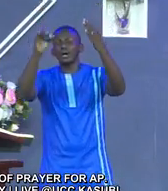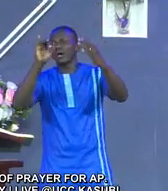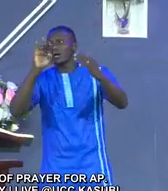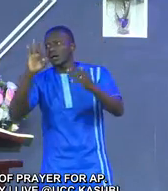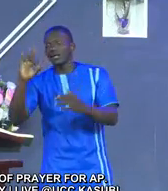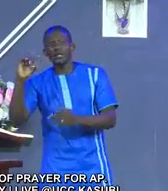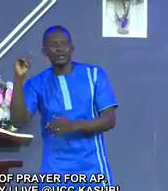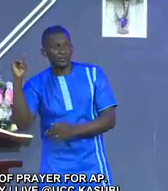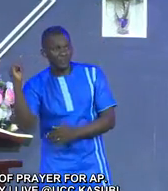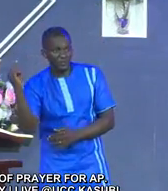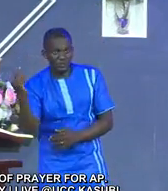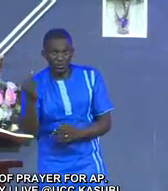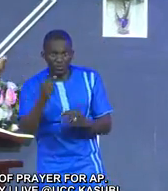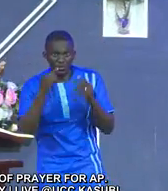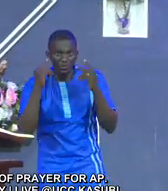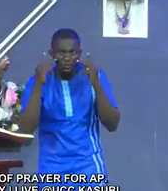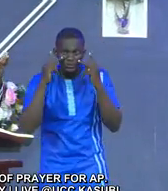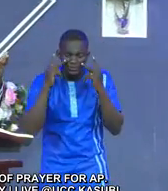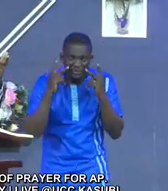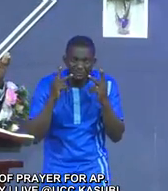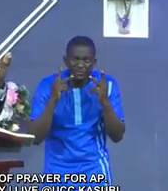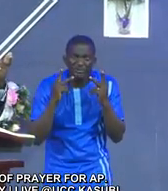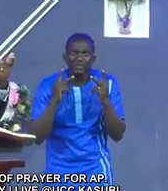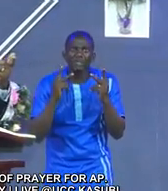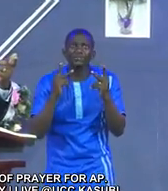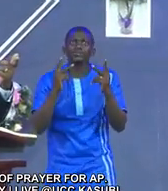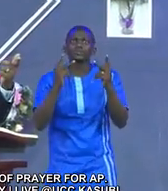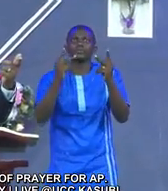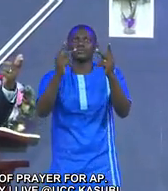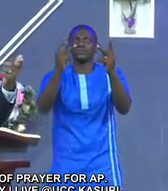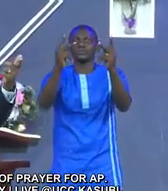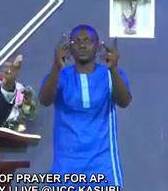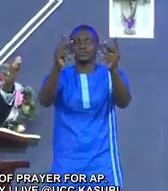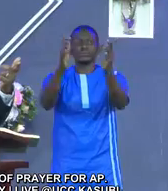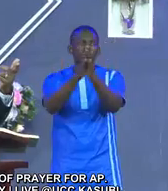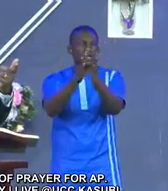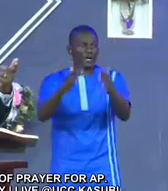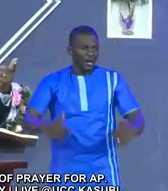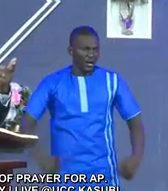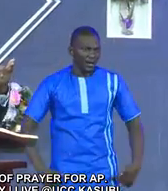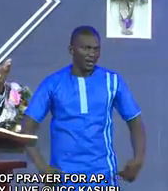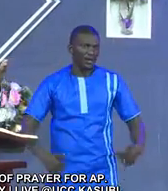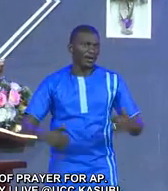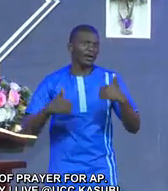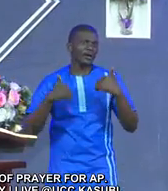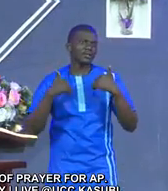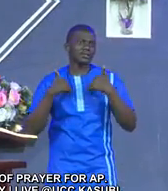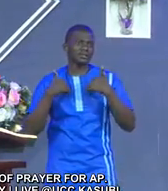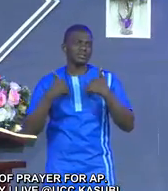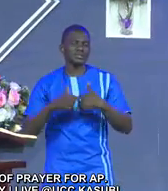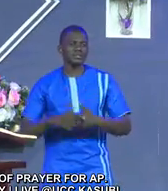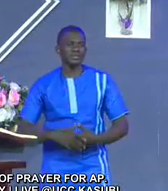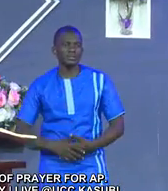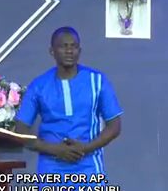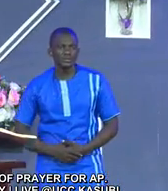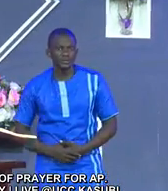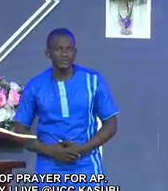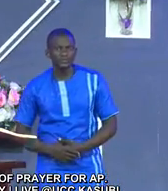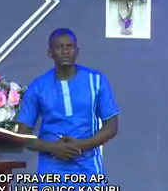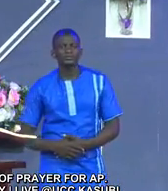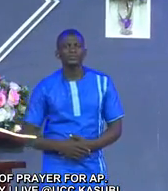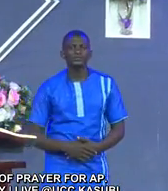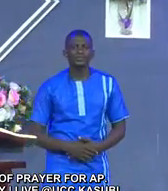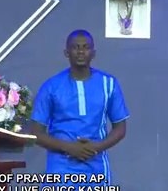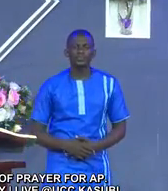Hallelujah. Look, it's only that you look and